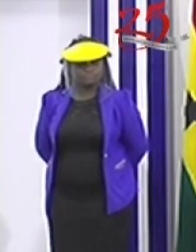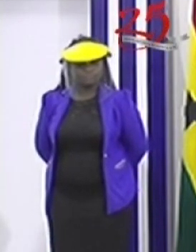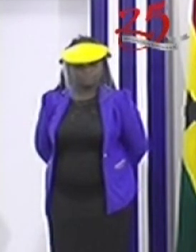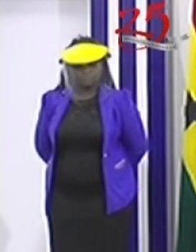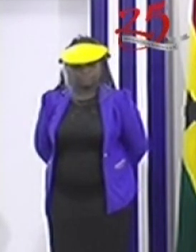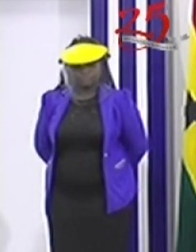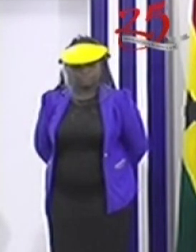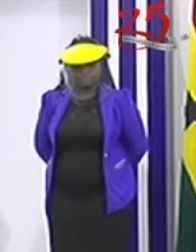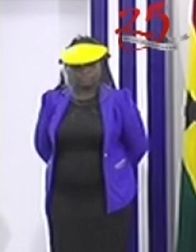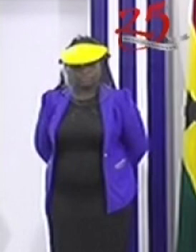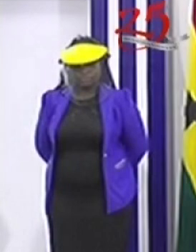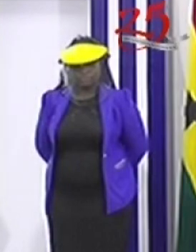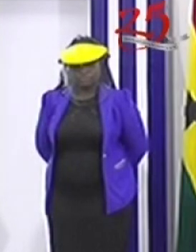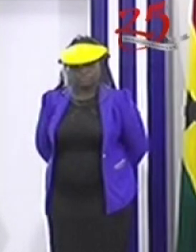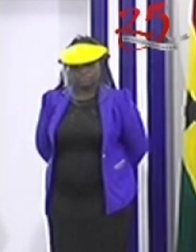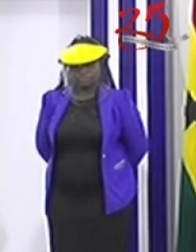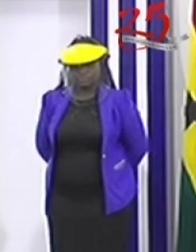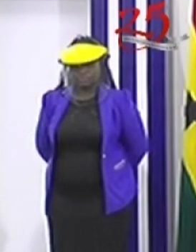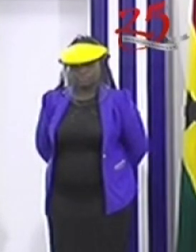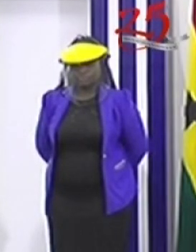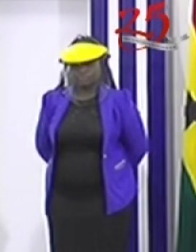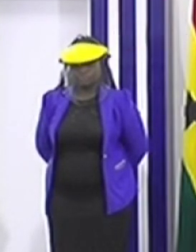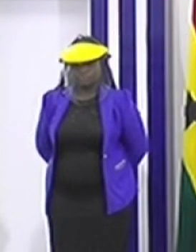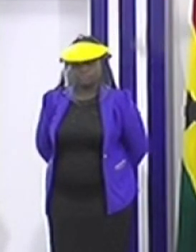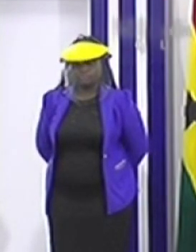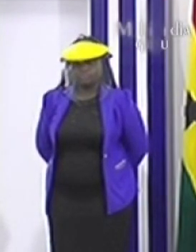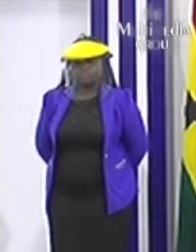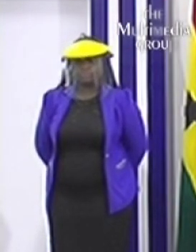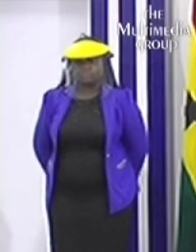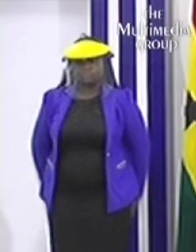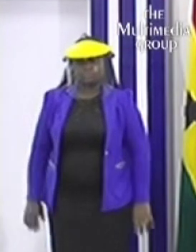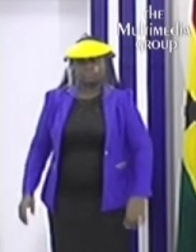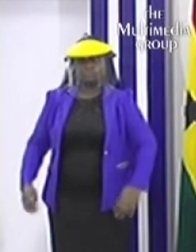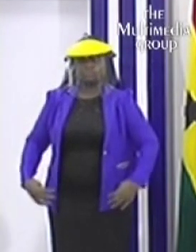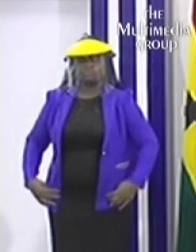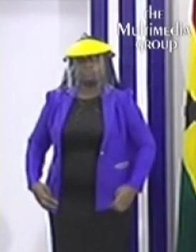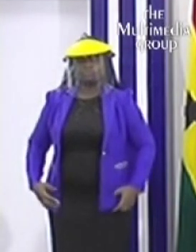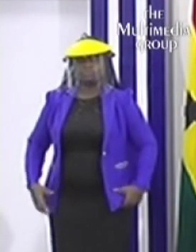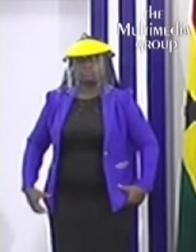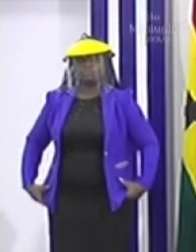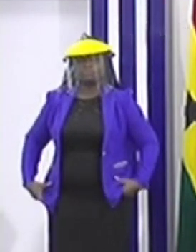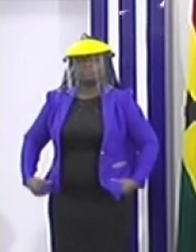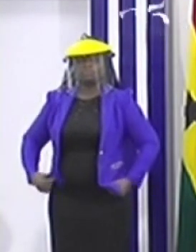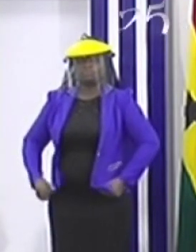true? And if it is, why have they been called, especially when